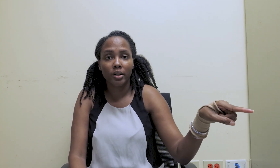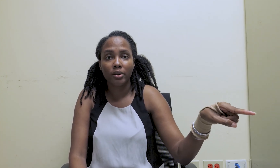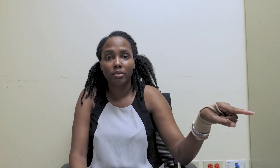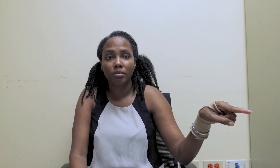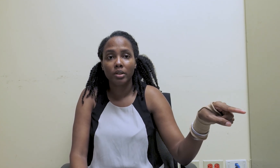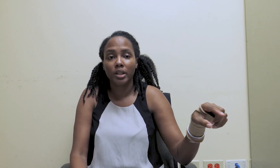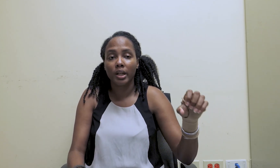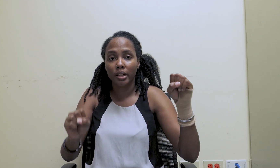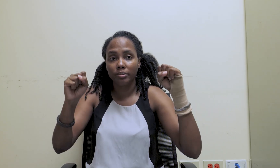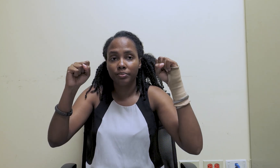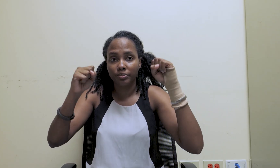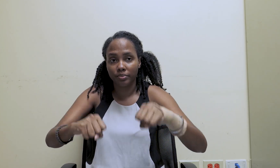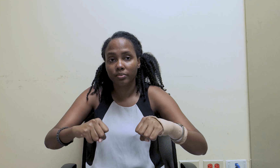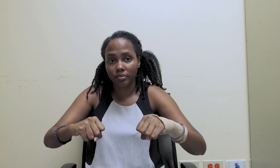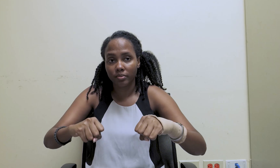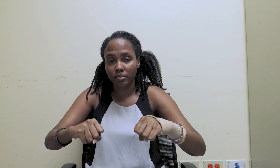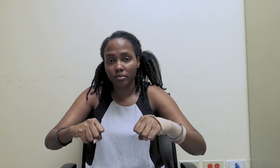There. Can.